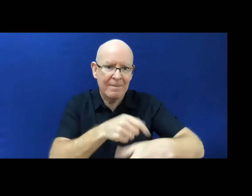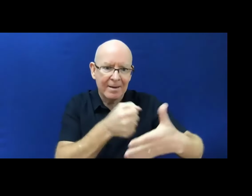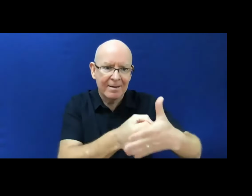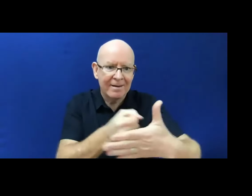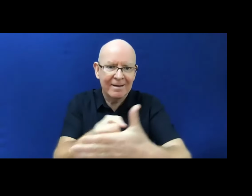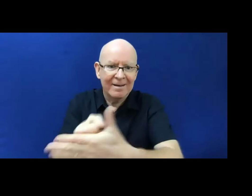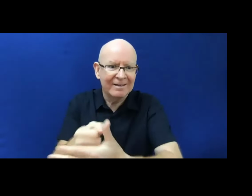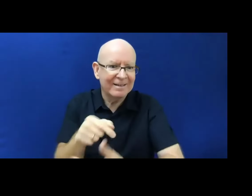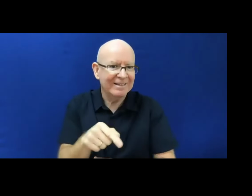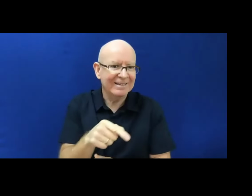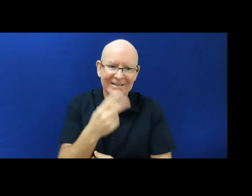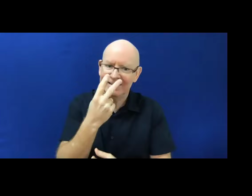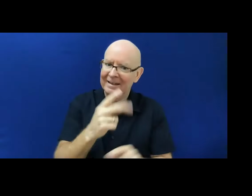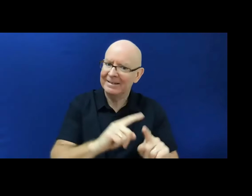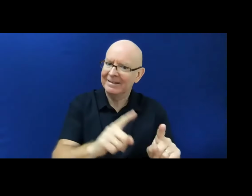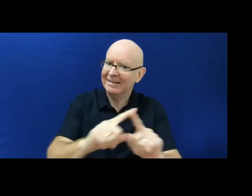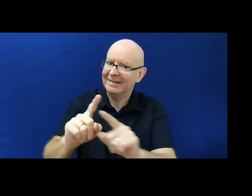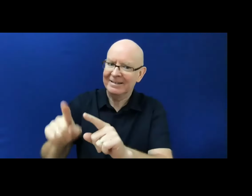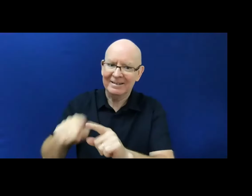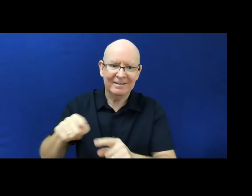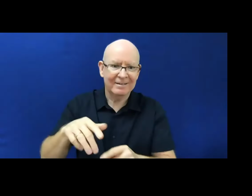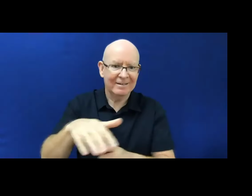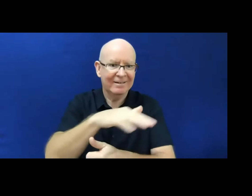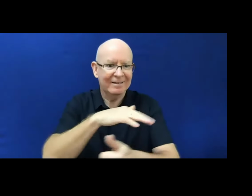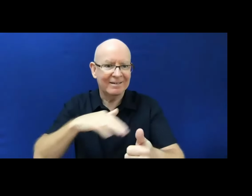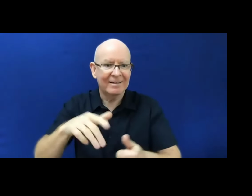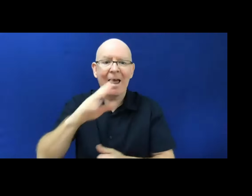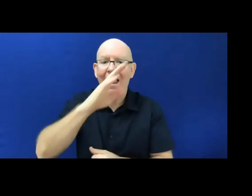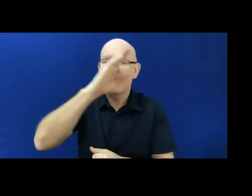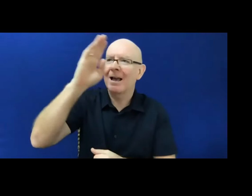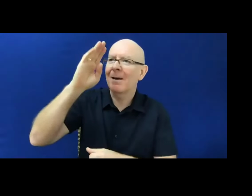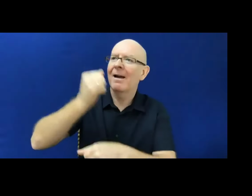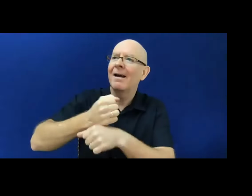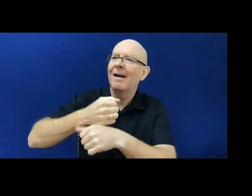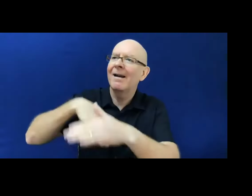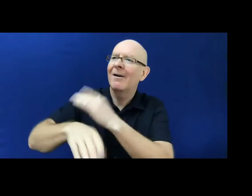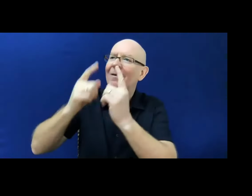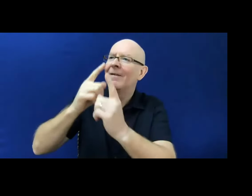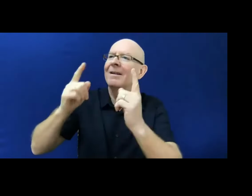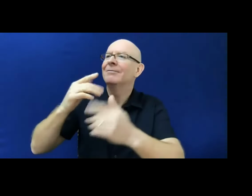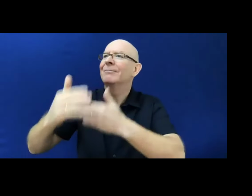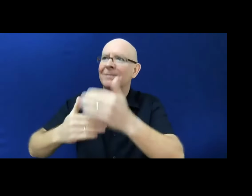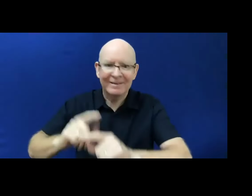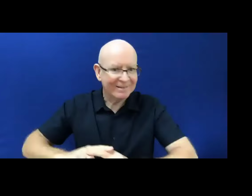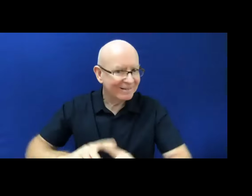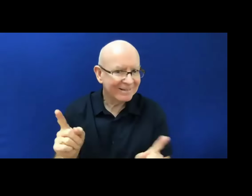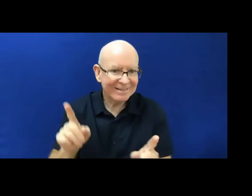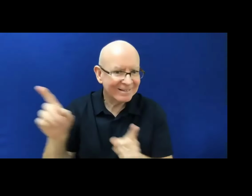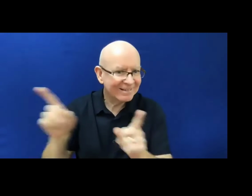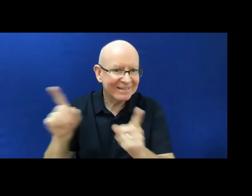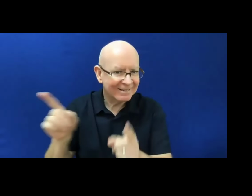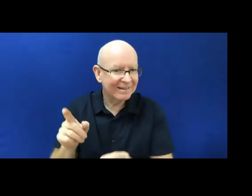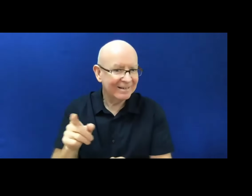So that's great. We're going to move to our fourth speaker, and we have a connection on the phone.